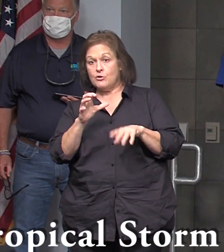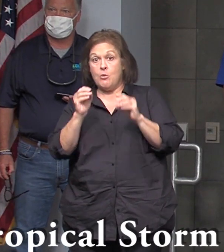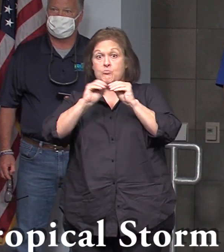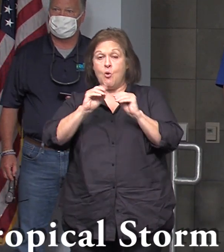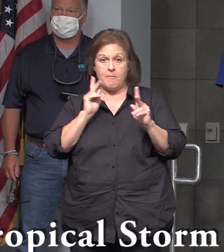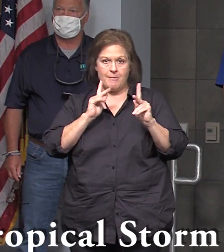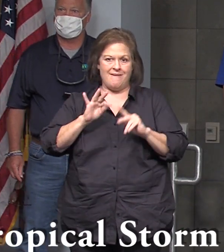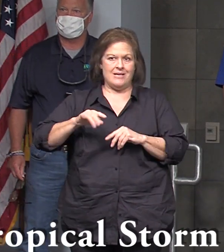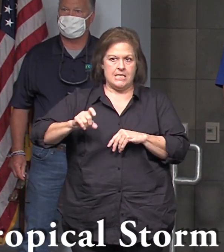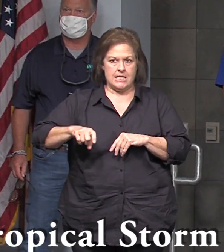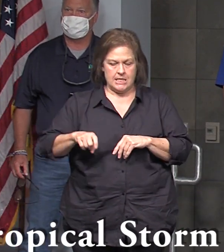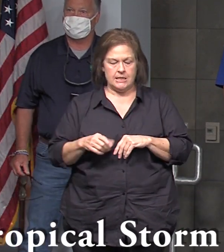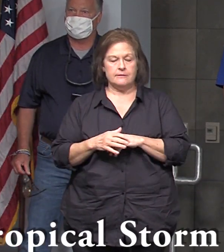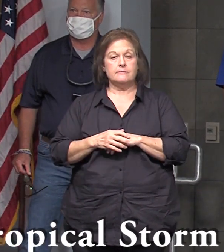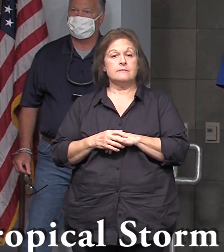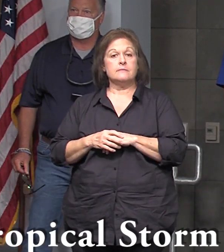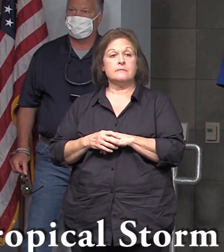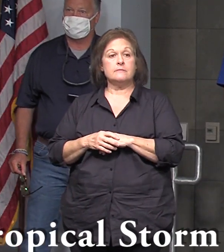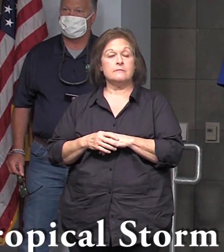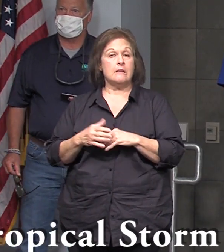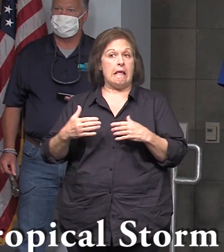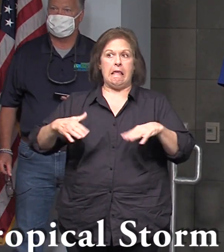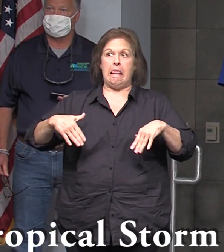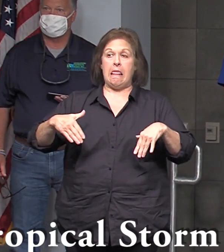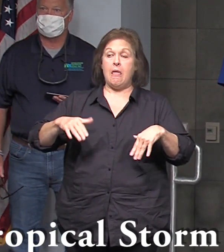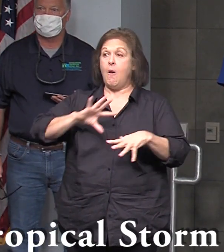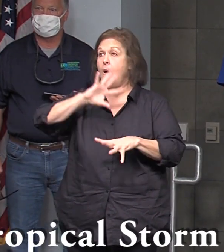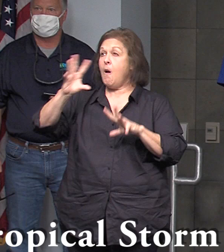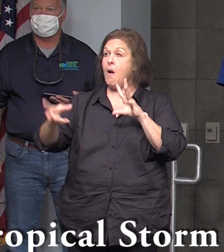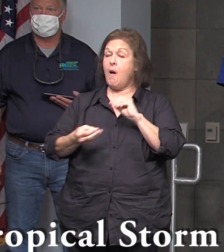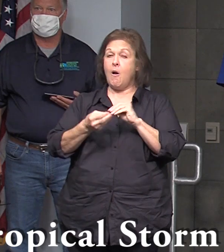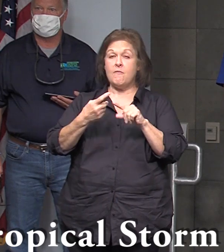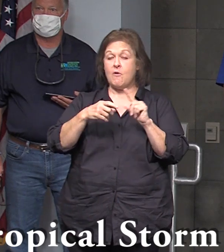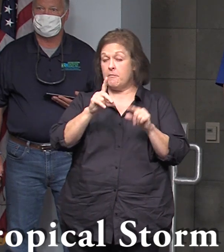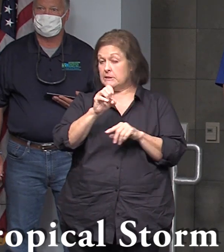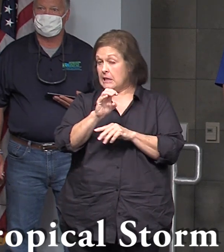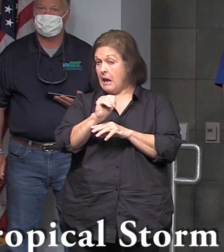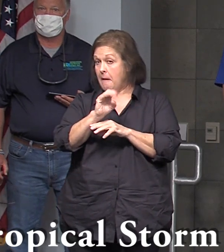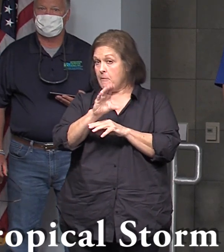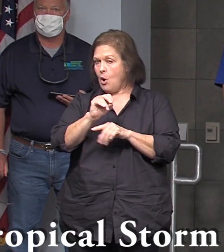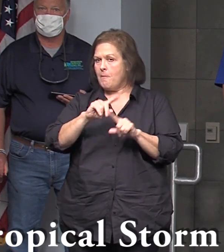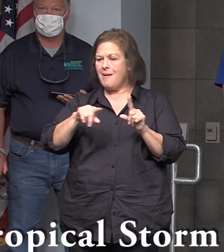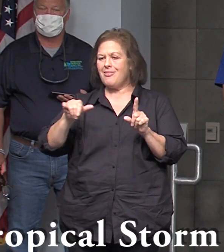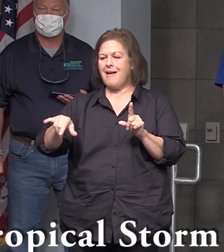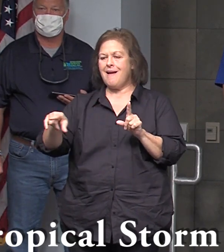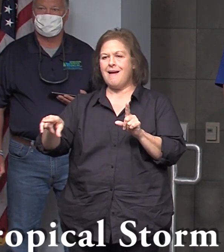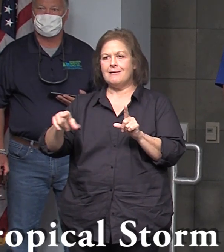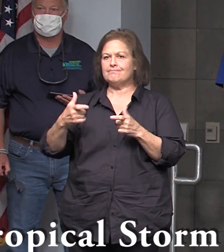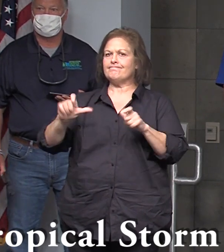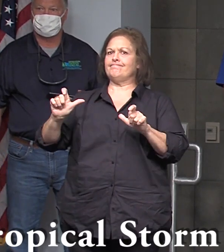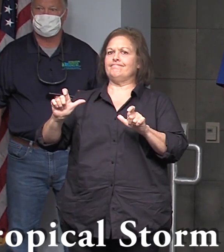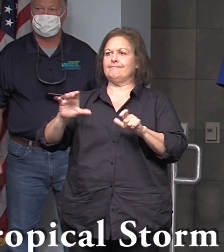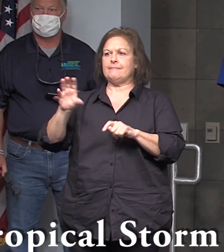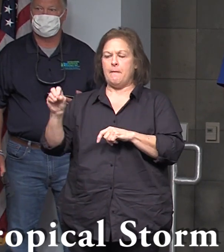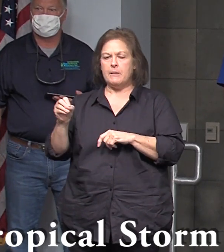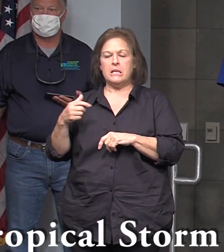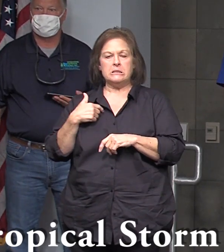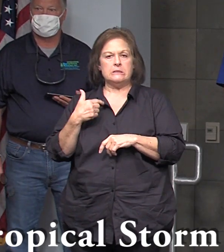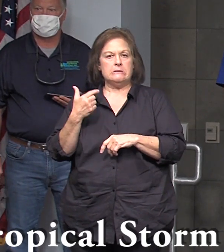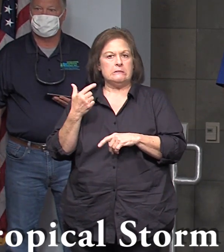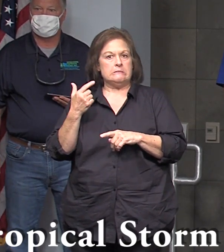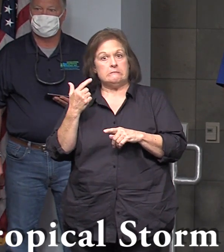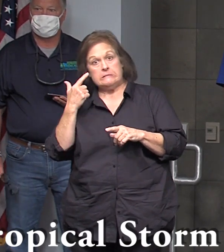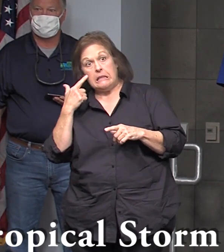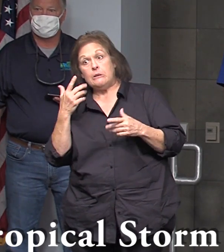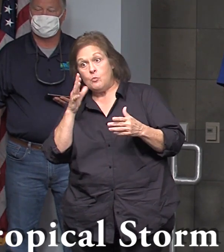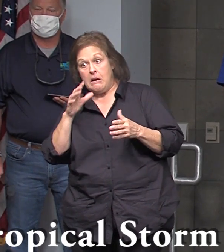I expect, I haven't had the final numbers from DEMCO, but DEMCO is much larger cooperatives, so I expect to have at least